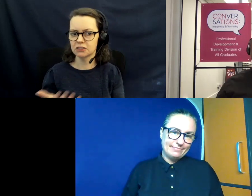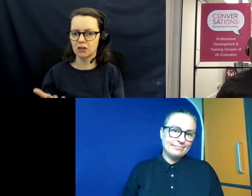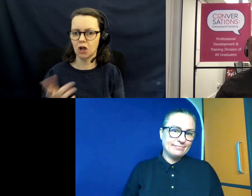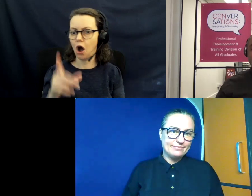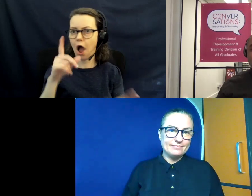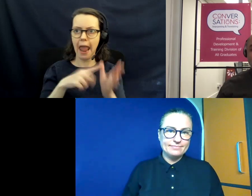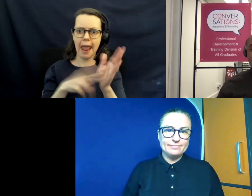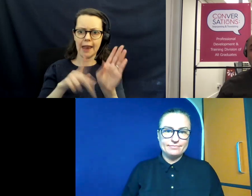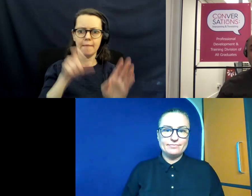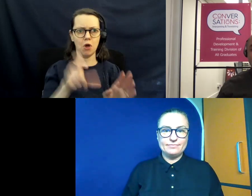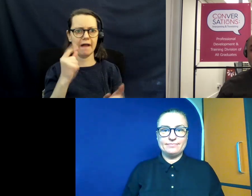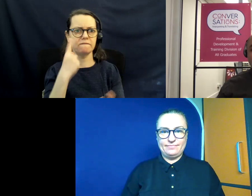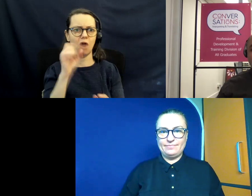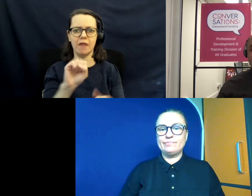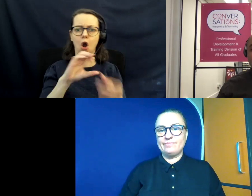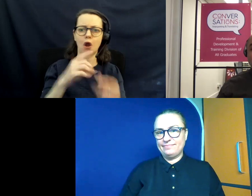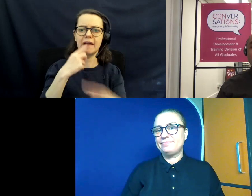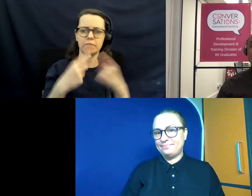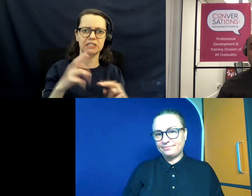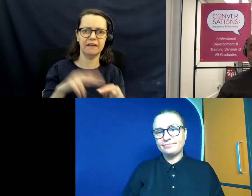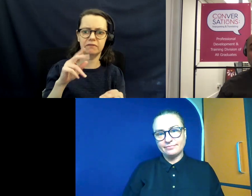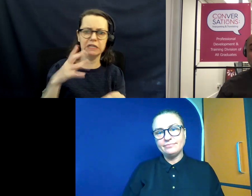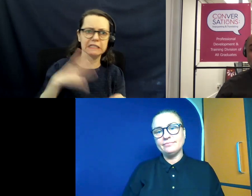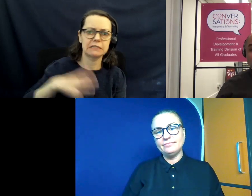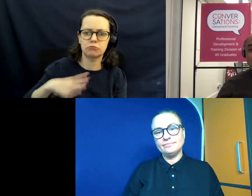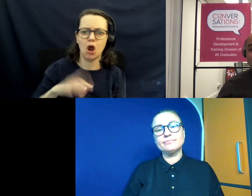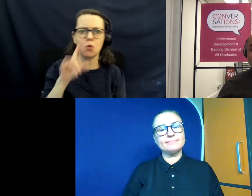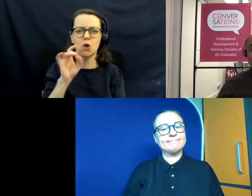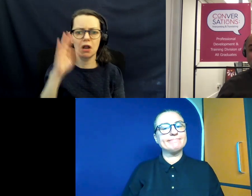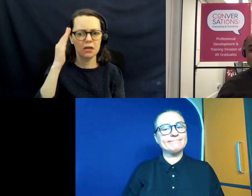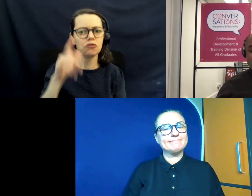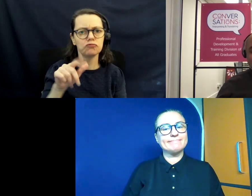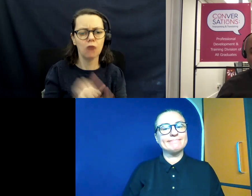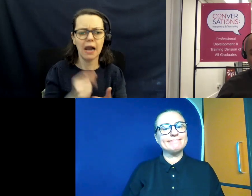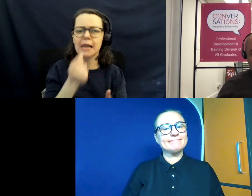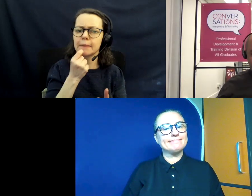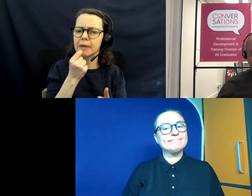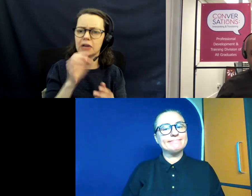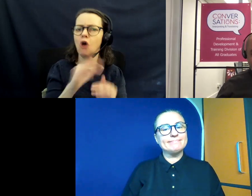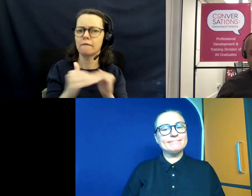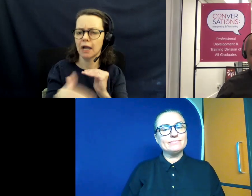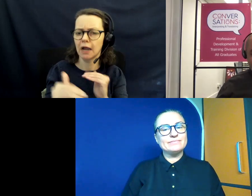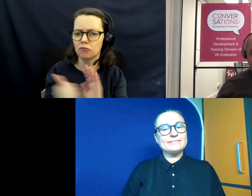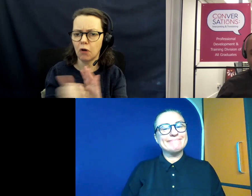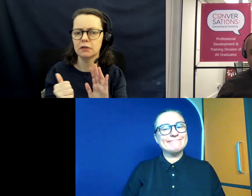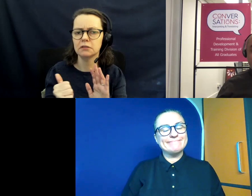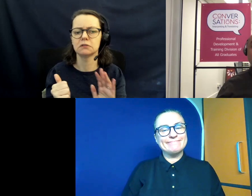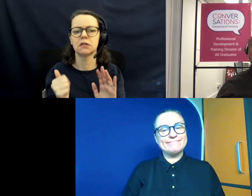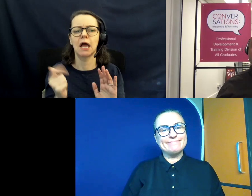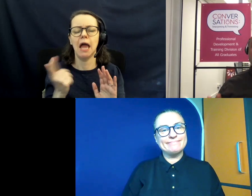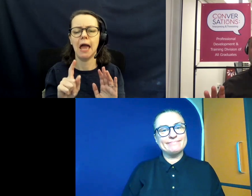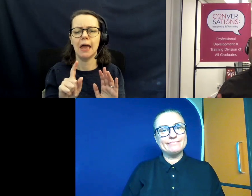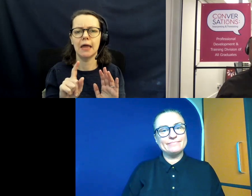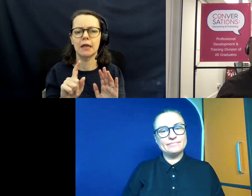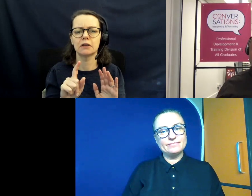go and find your own information if you are desperate for it. So I think it's a little bit unfair. And I'm